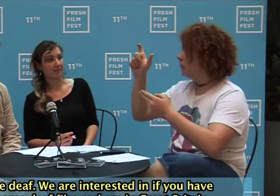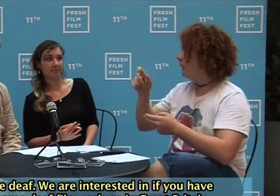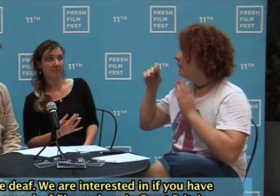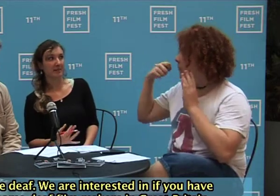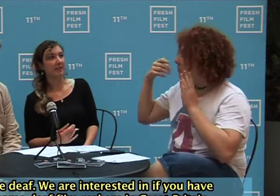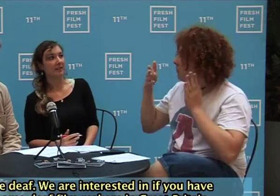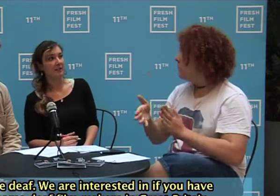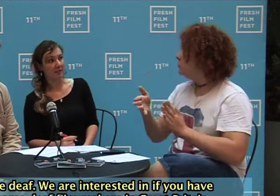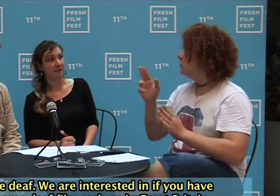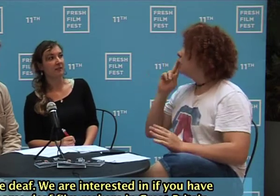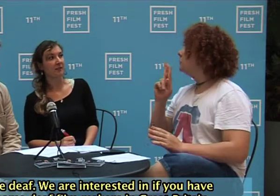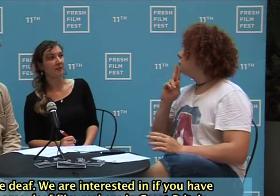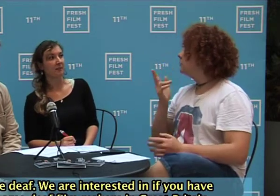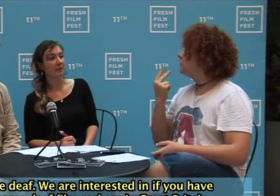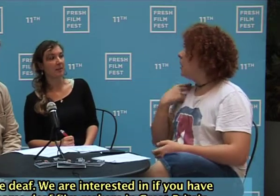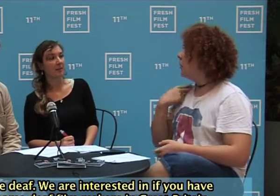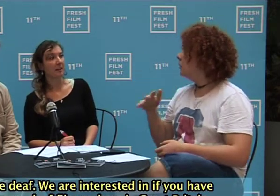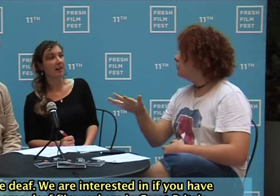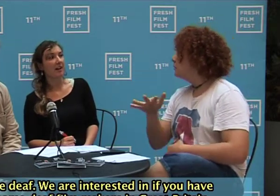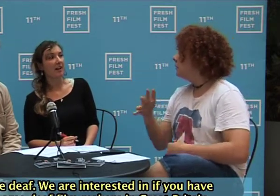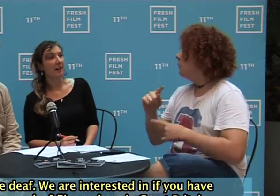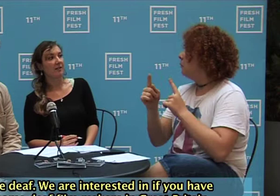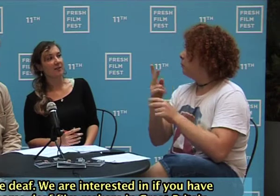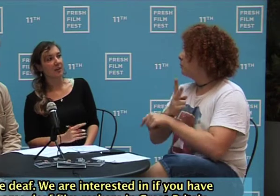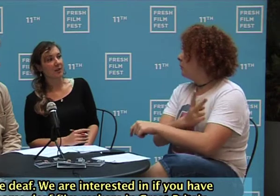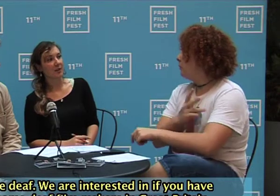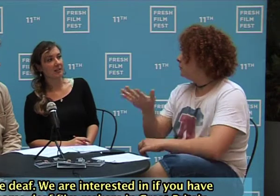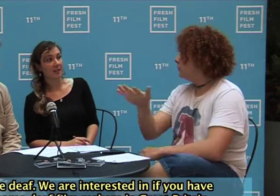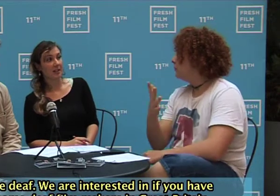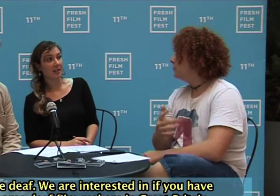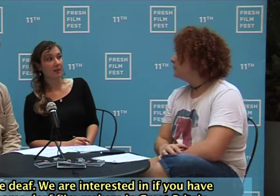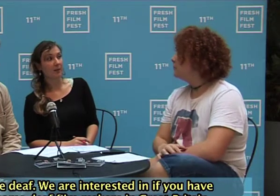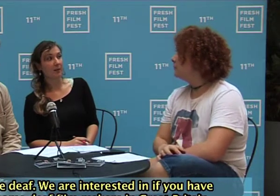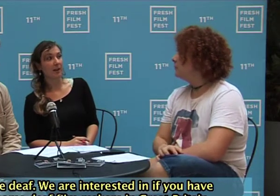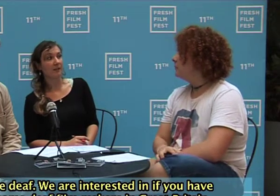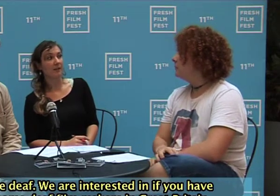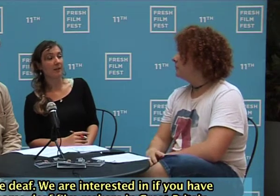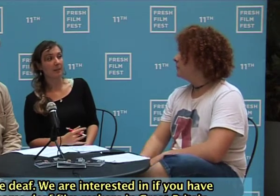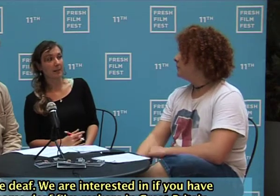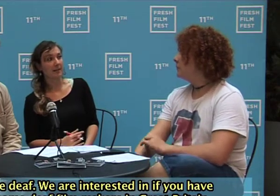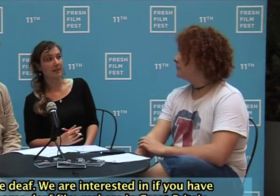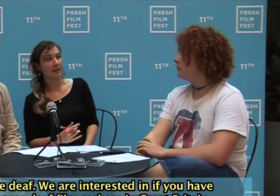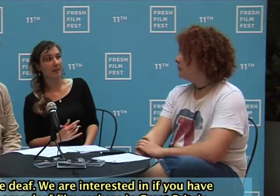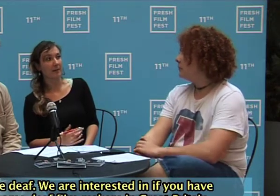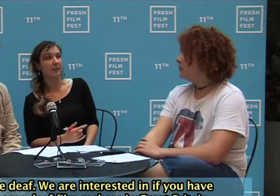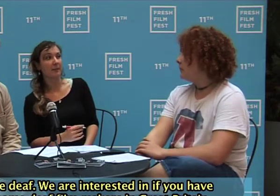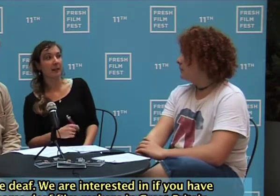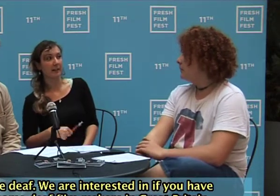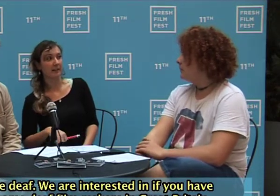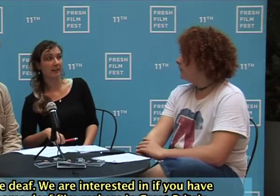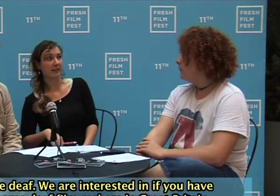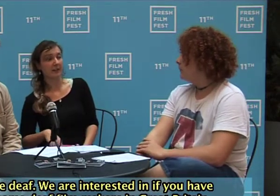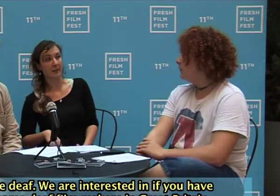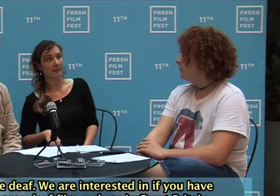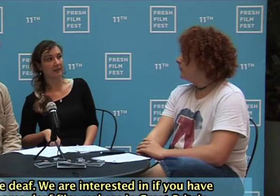we are deaf pupils. And we are also interested if you have ever met some deaf